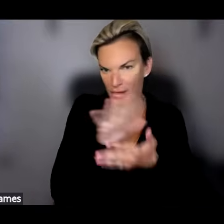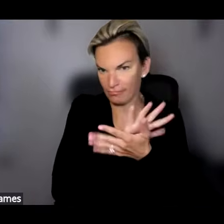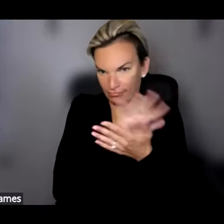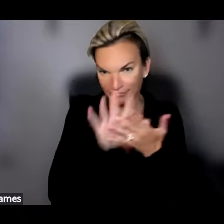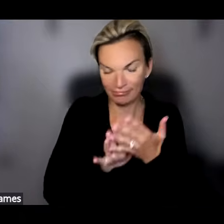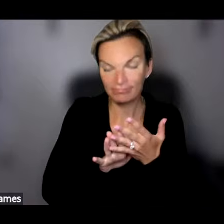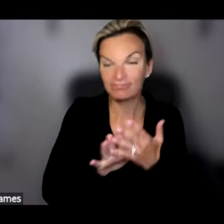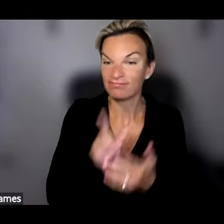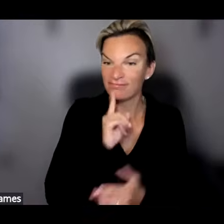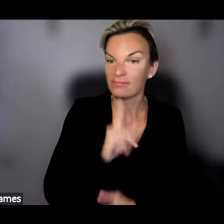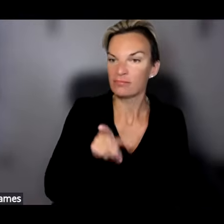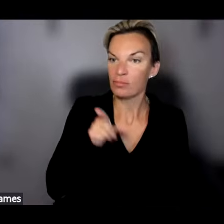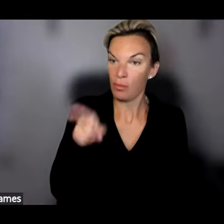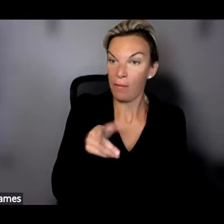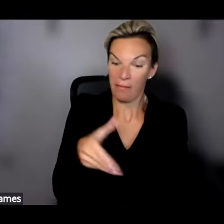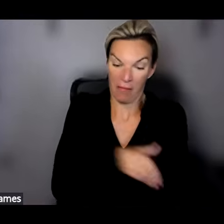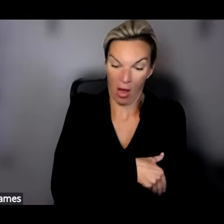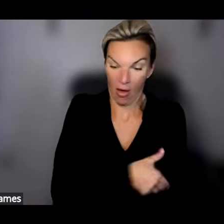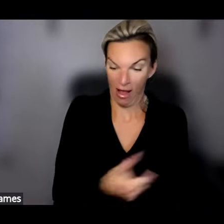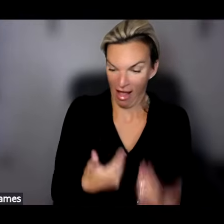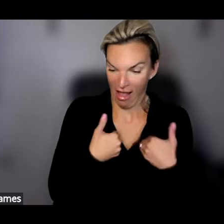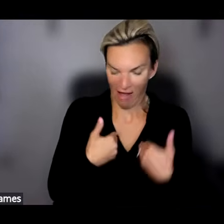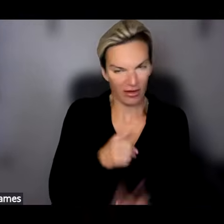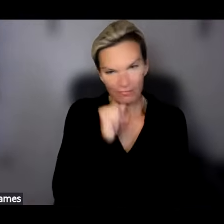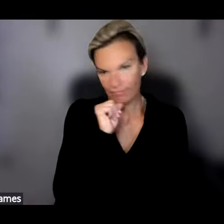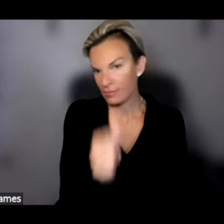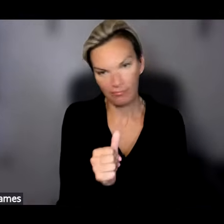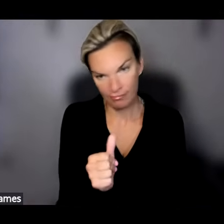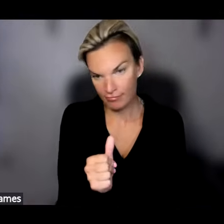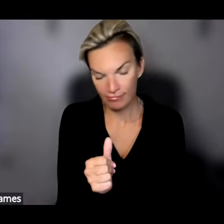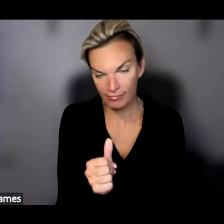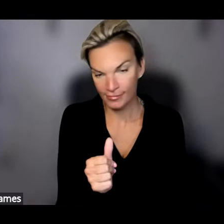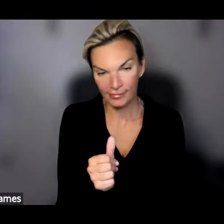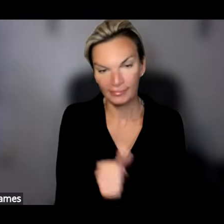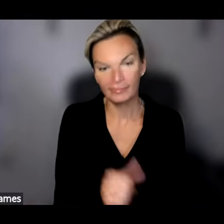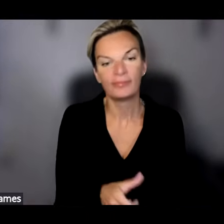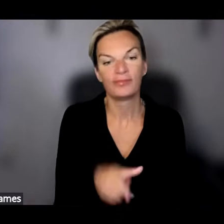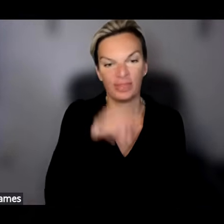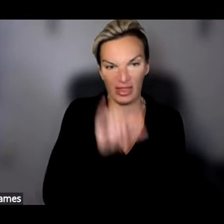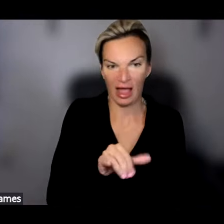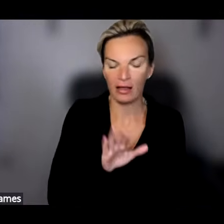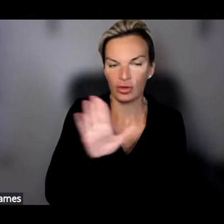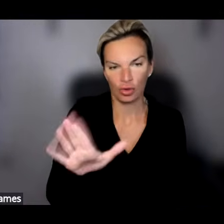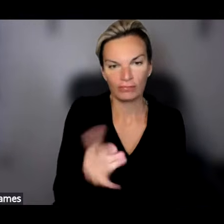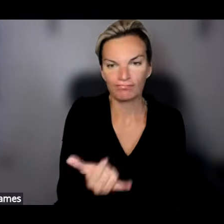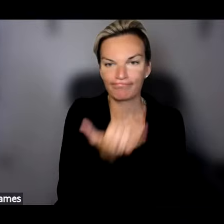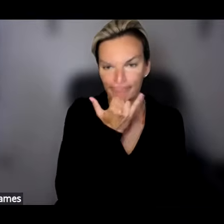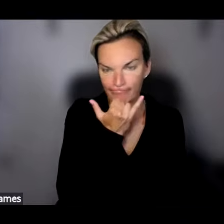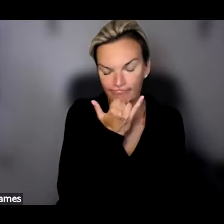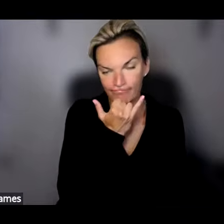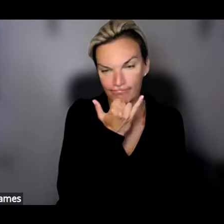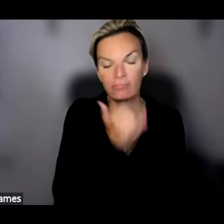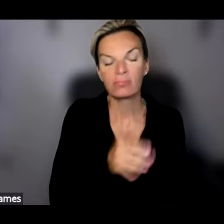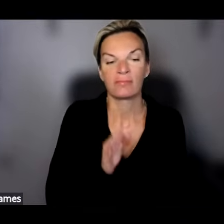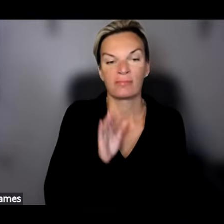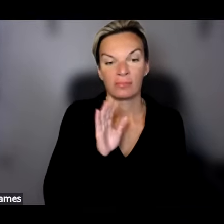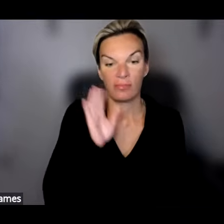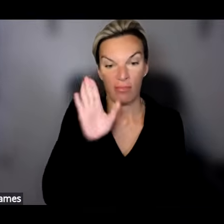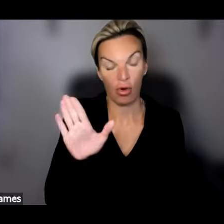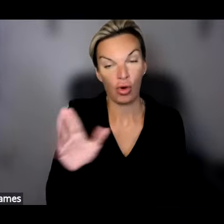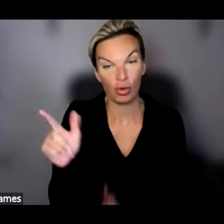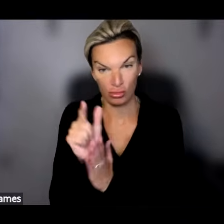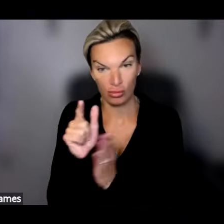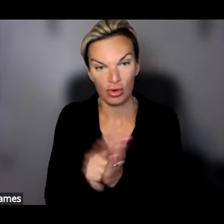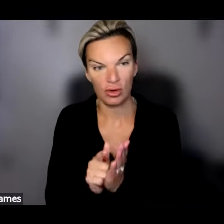her statutory authority. That is the course of conduct. Clerk Bishop's attorney argues that we have